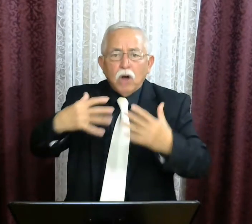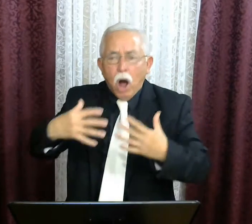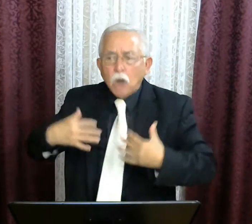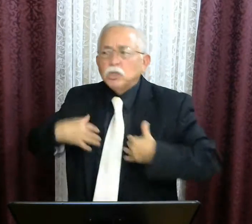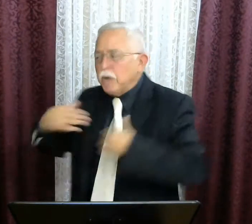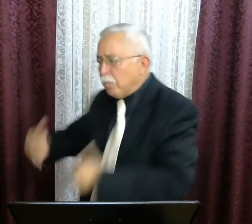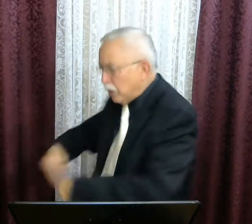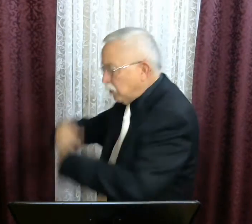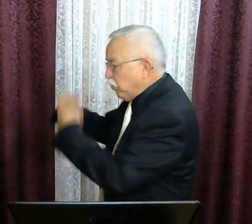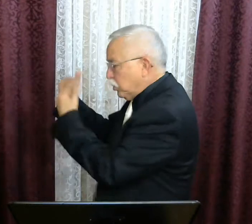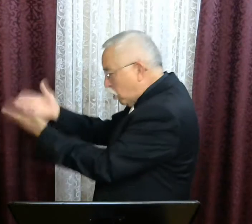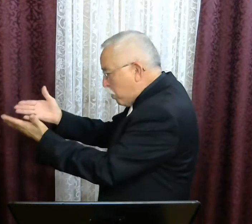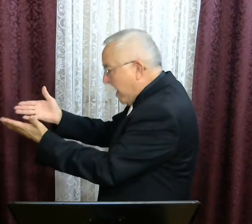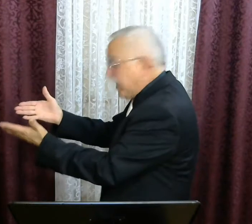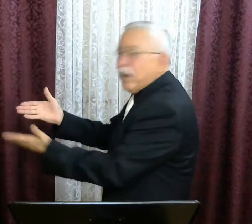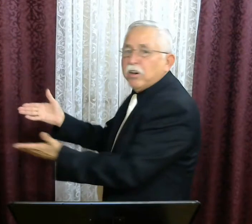us to be a blessing for somebody else.